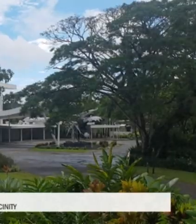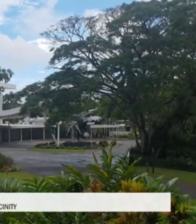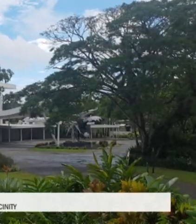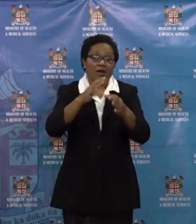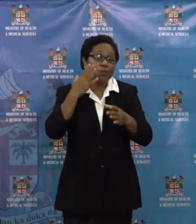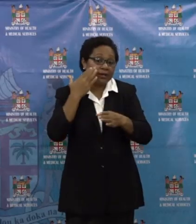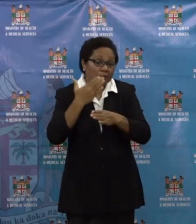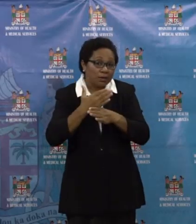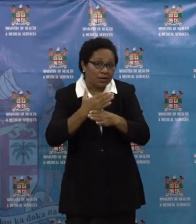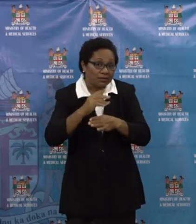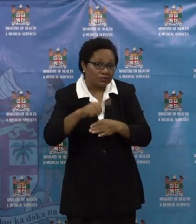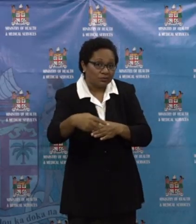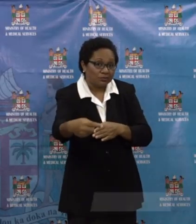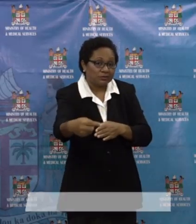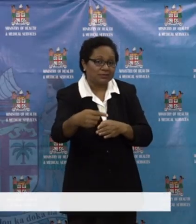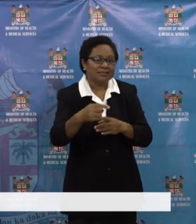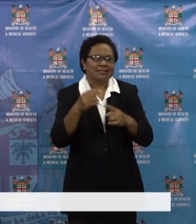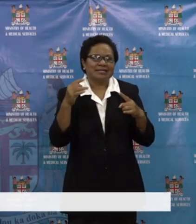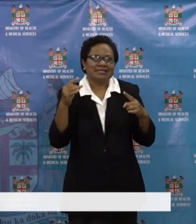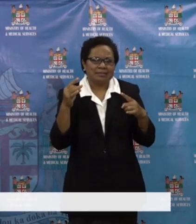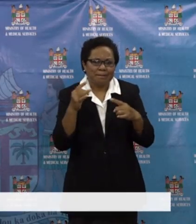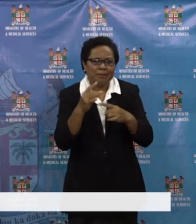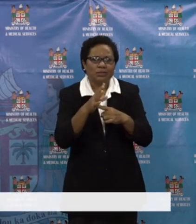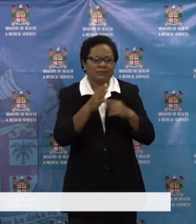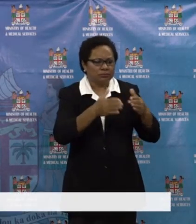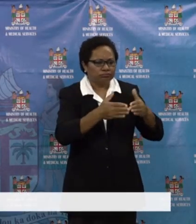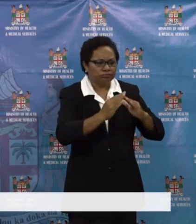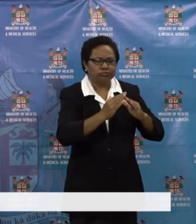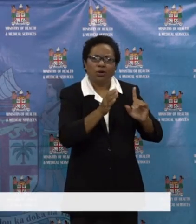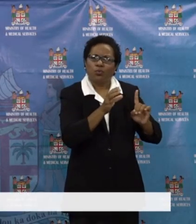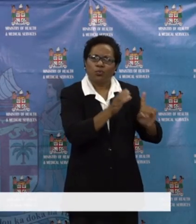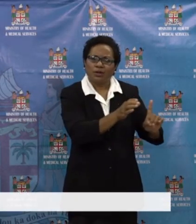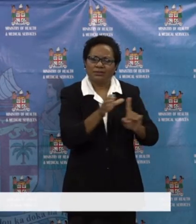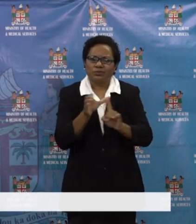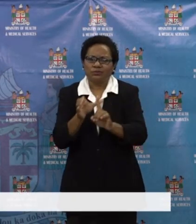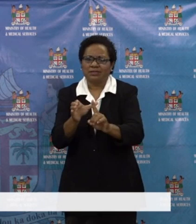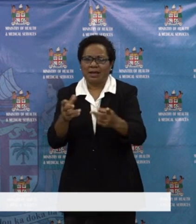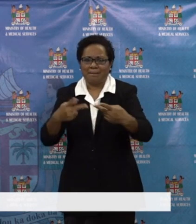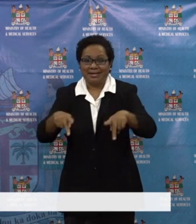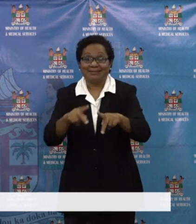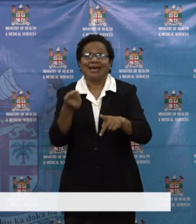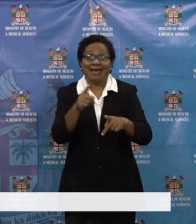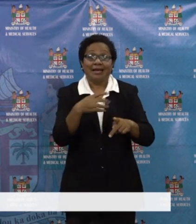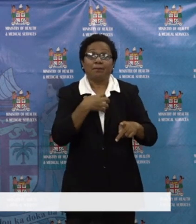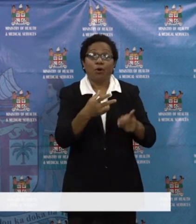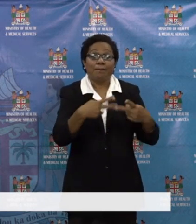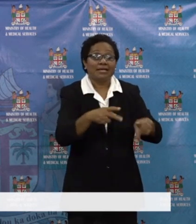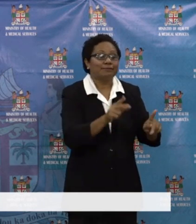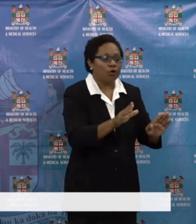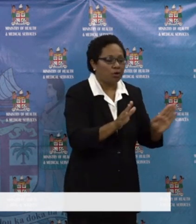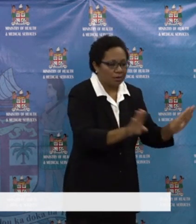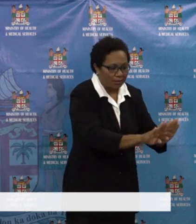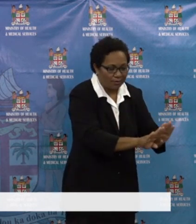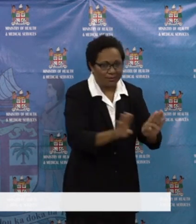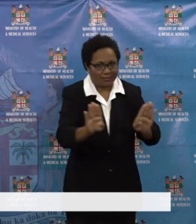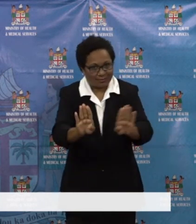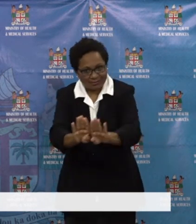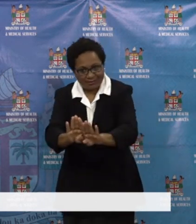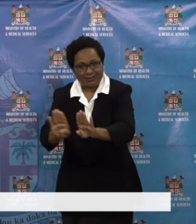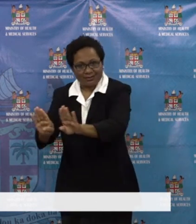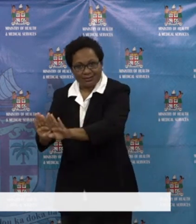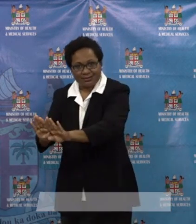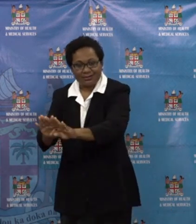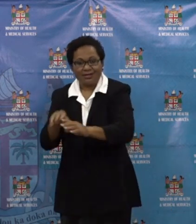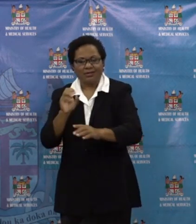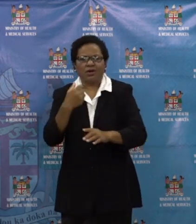virus. We need to create more quarantine facilities and lockdown areas. I ask that the general